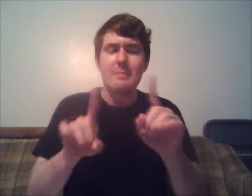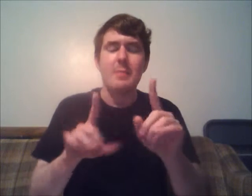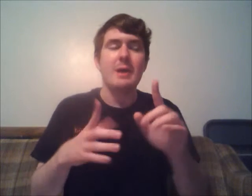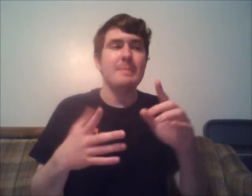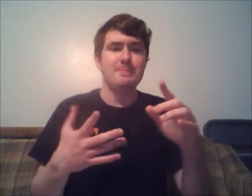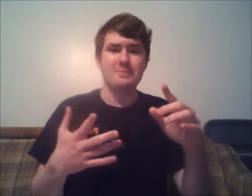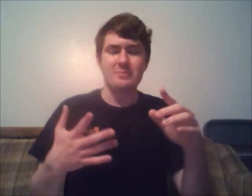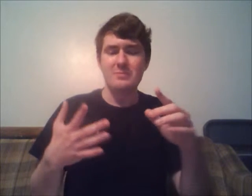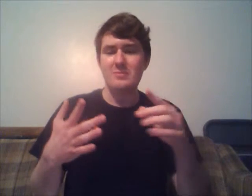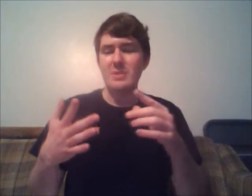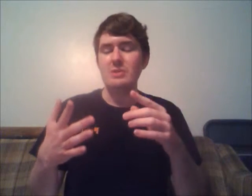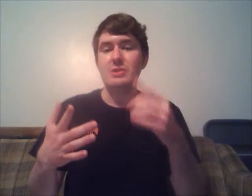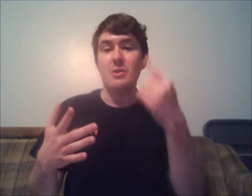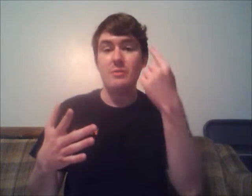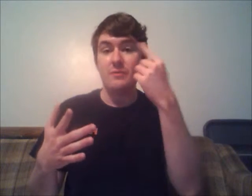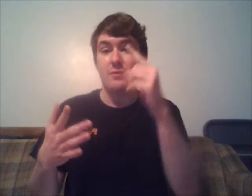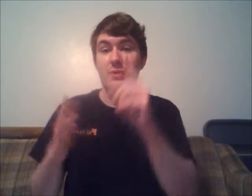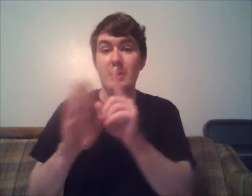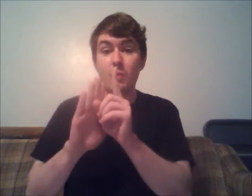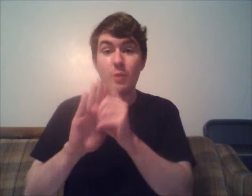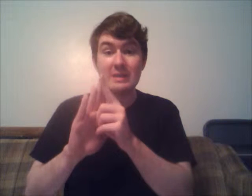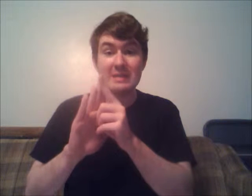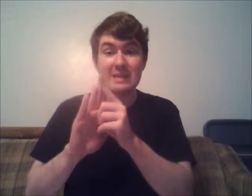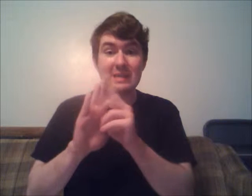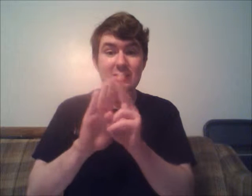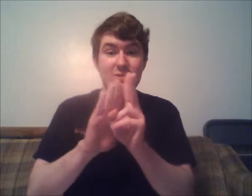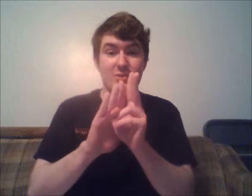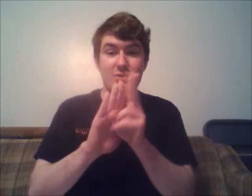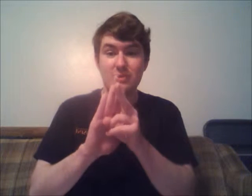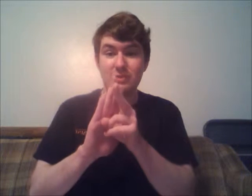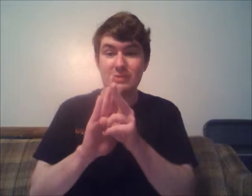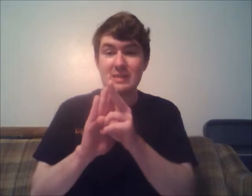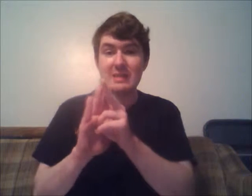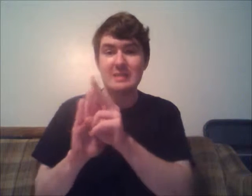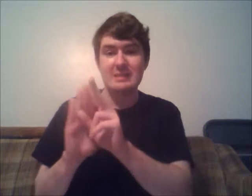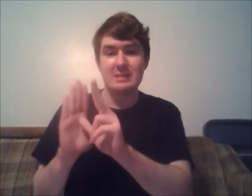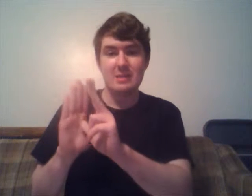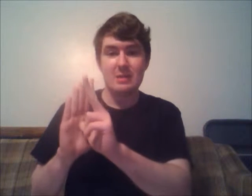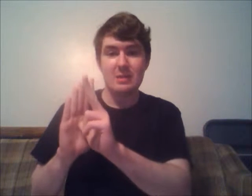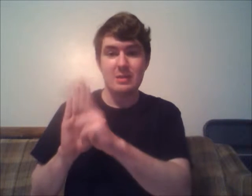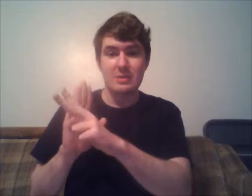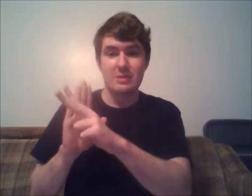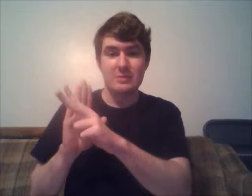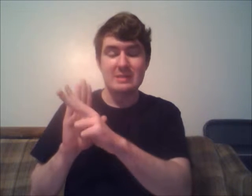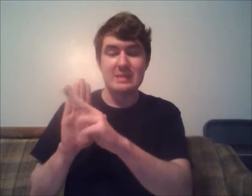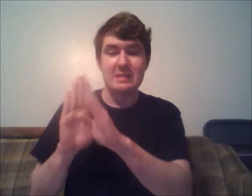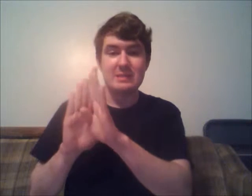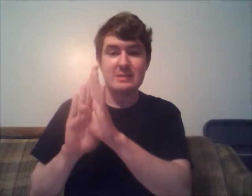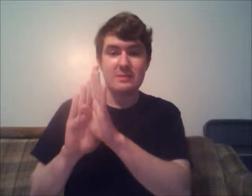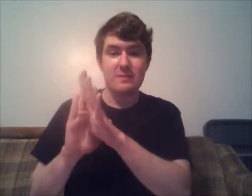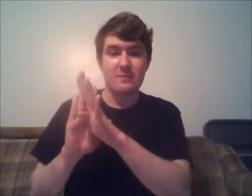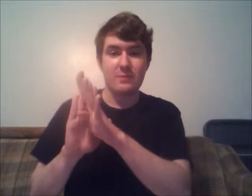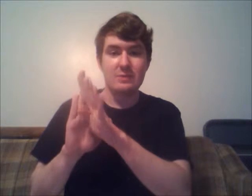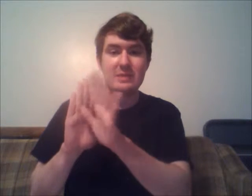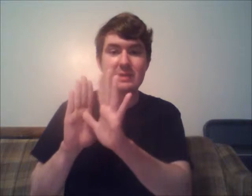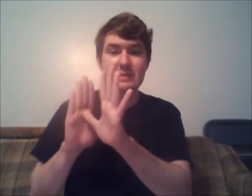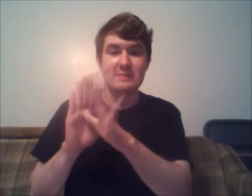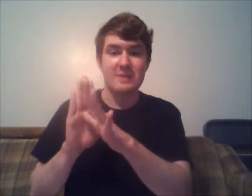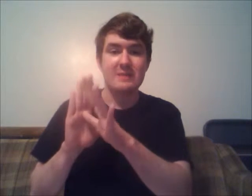But so for like 1 second, 2 seconds, 3 seconds, 4 seconds, 5